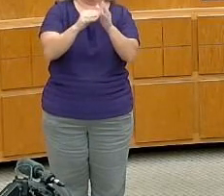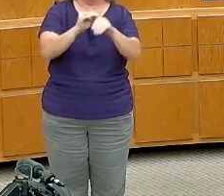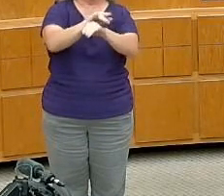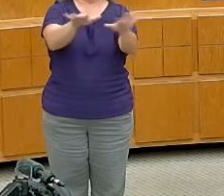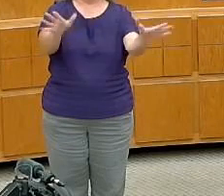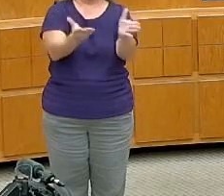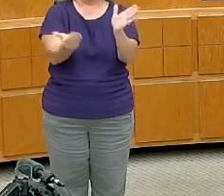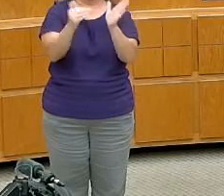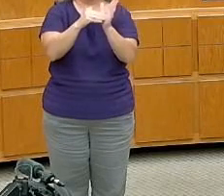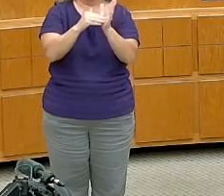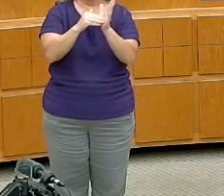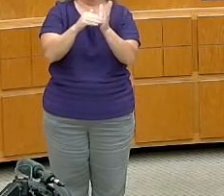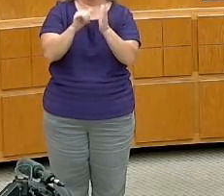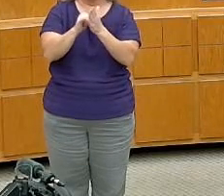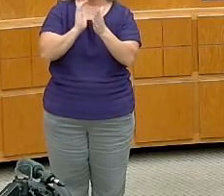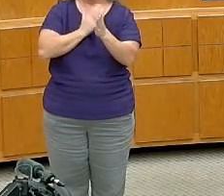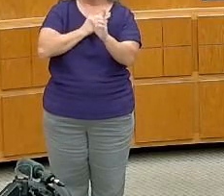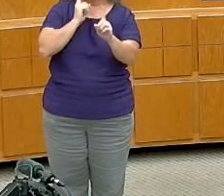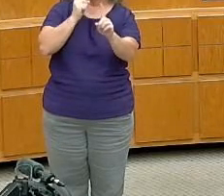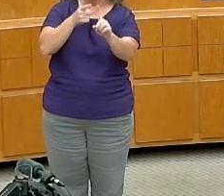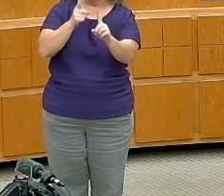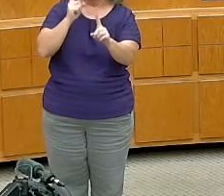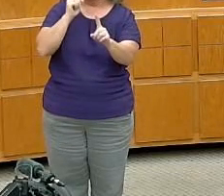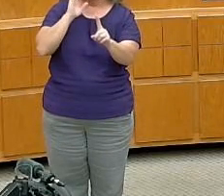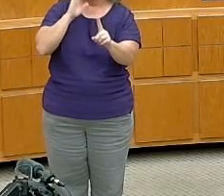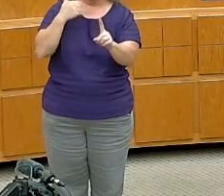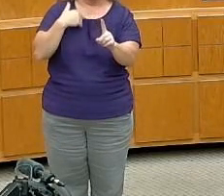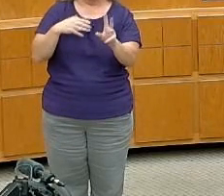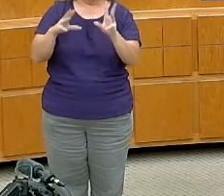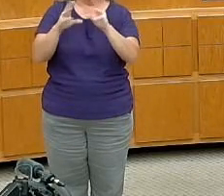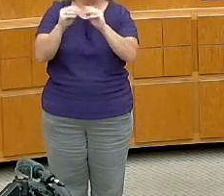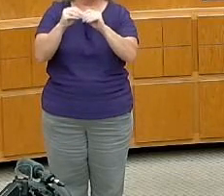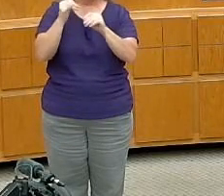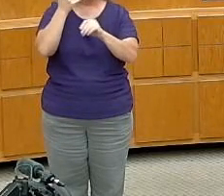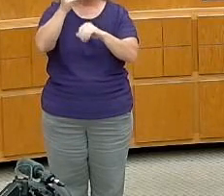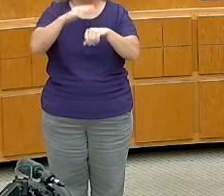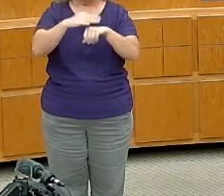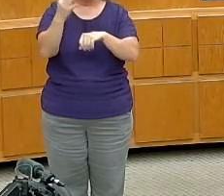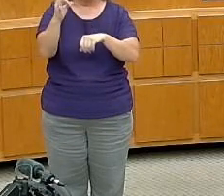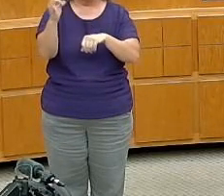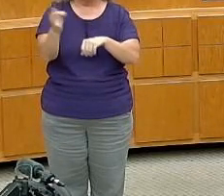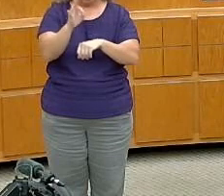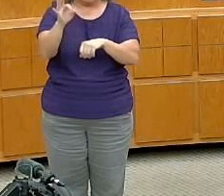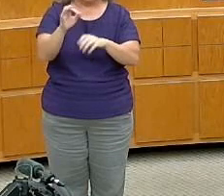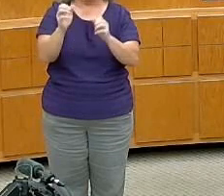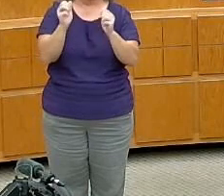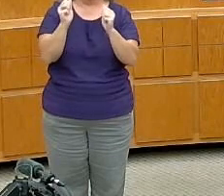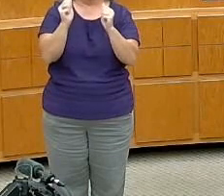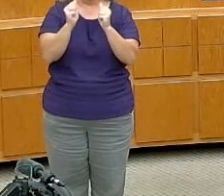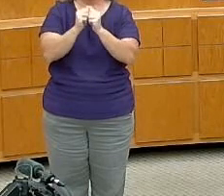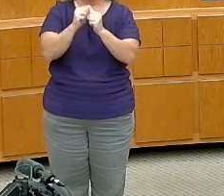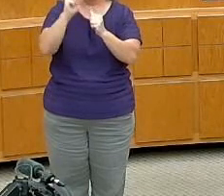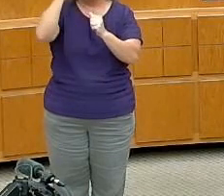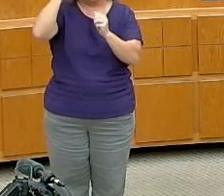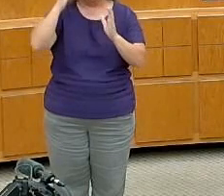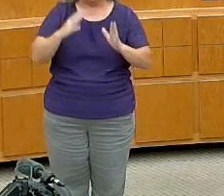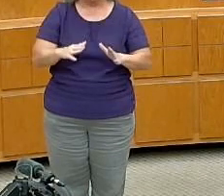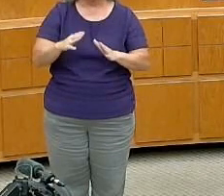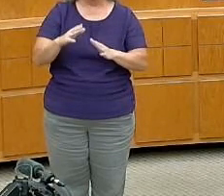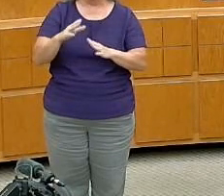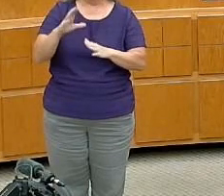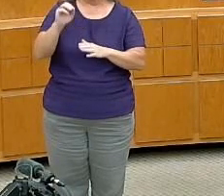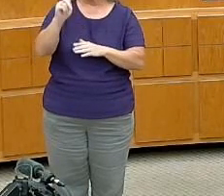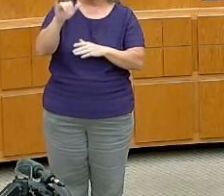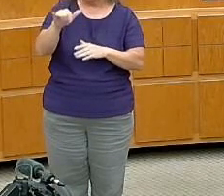governor is. We've scheduled, I think there's a conference call this Friday with the governor, with the judges and the county judges, the county judges